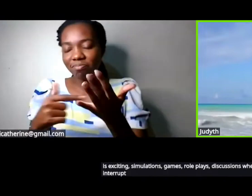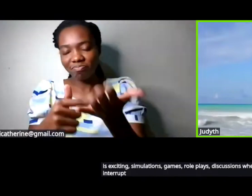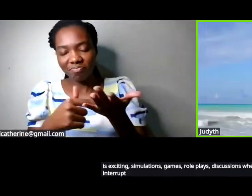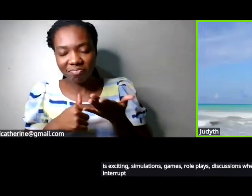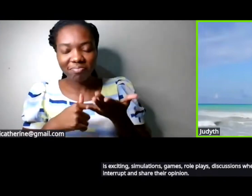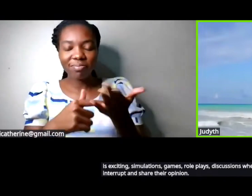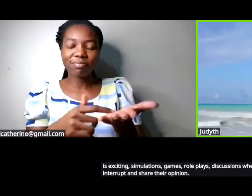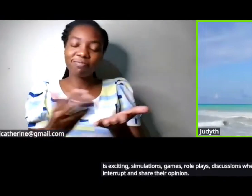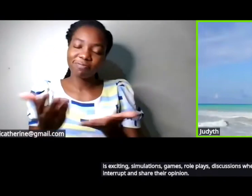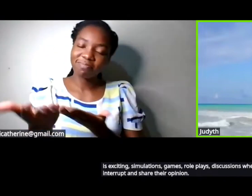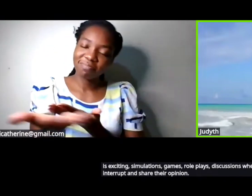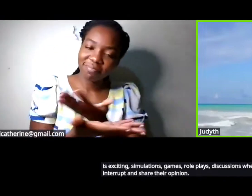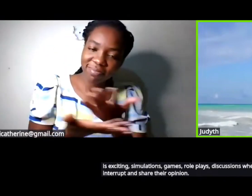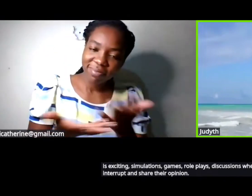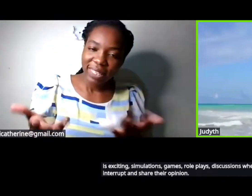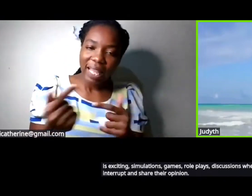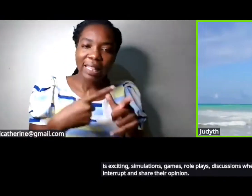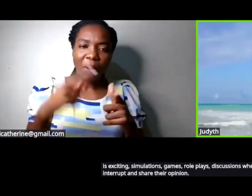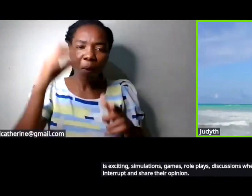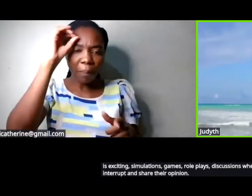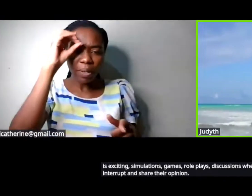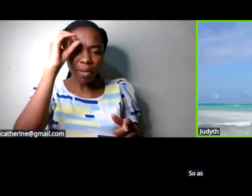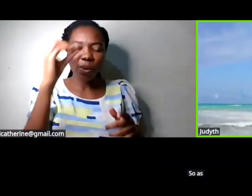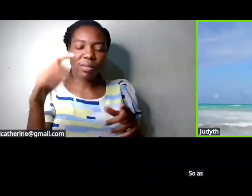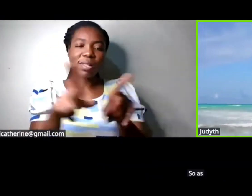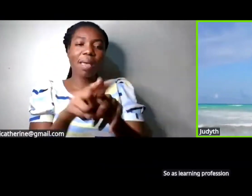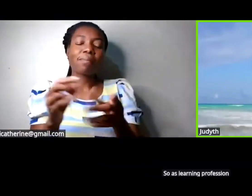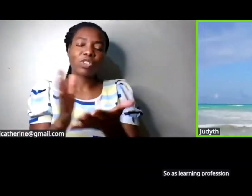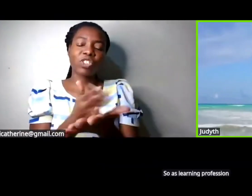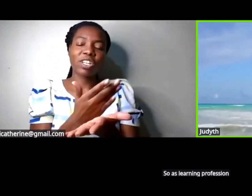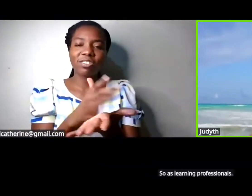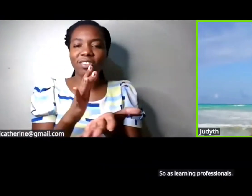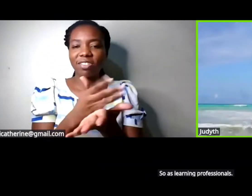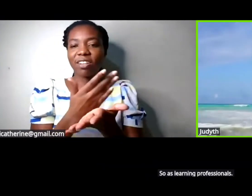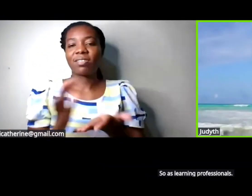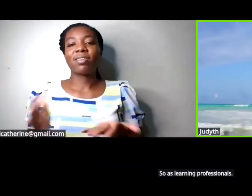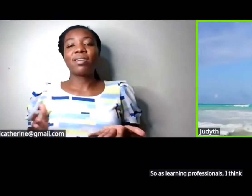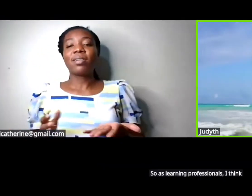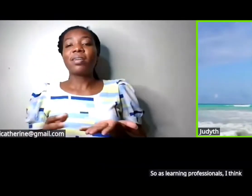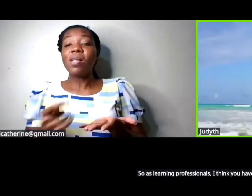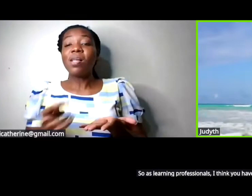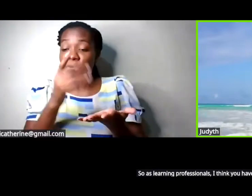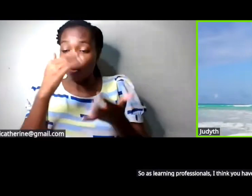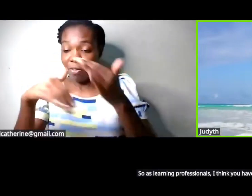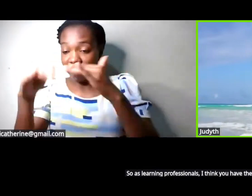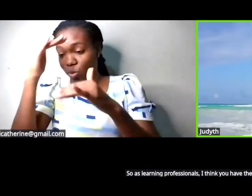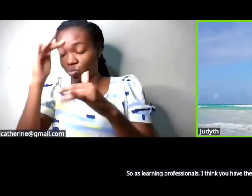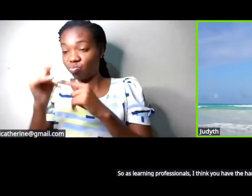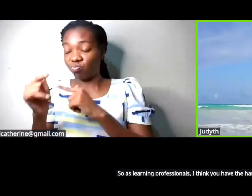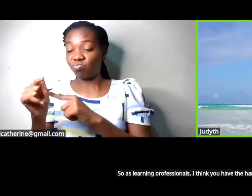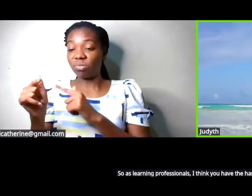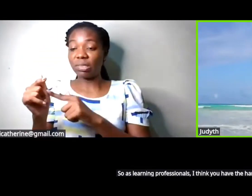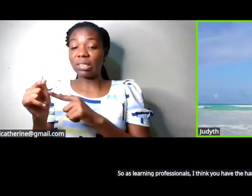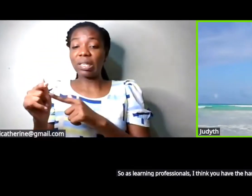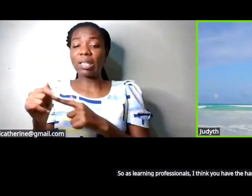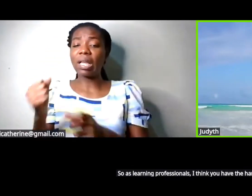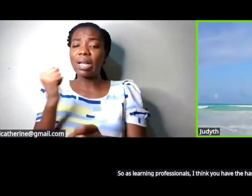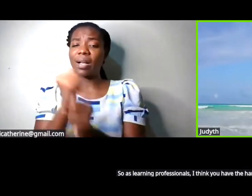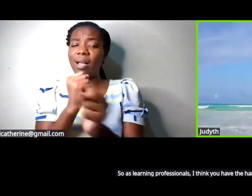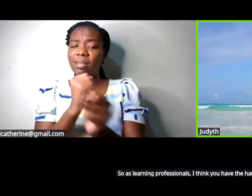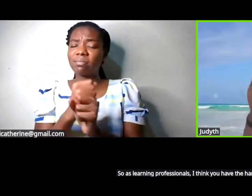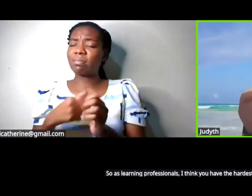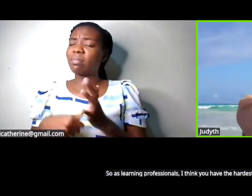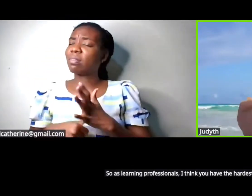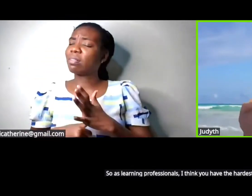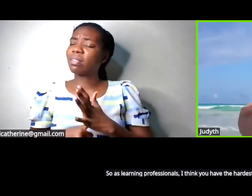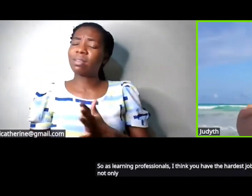opinion. So as learning professionals, I think you have the hardest job, because you're not only handing